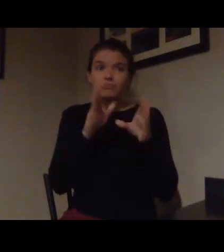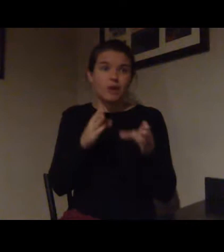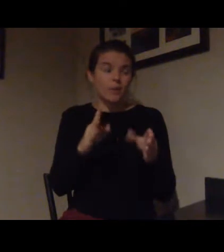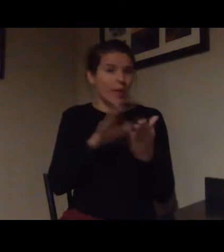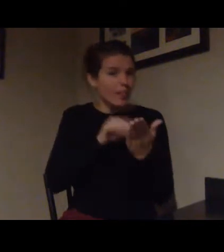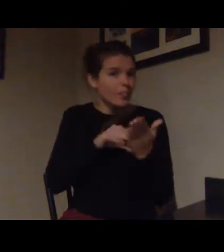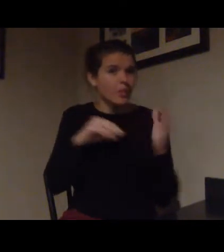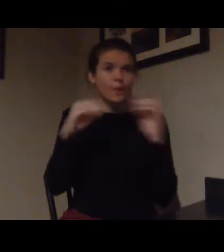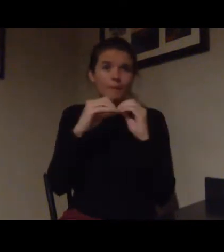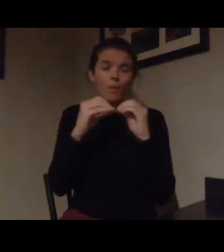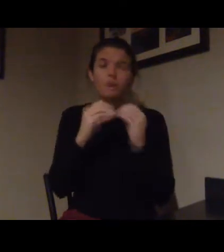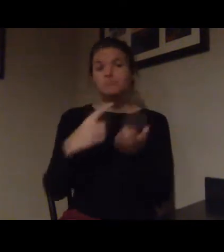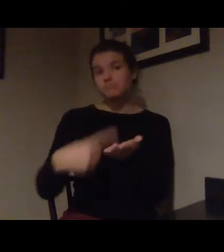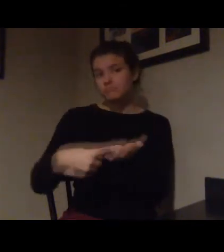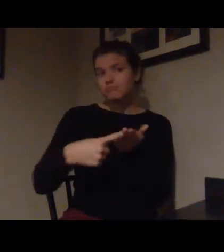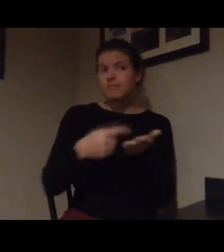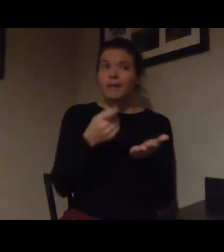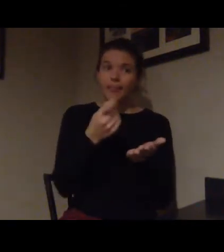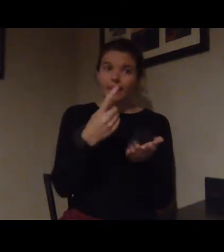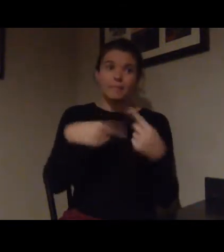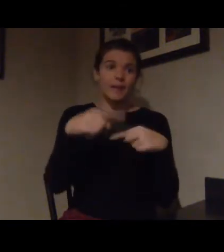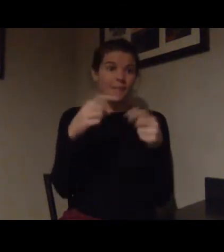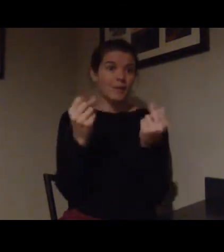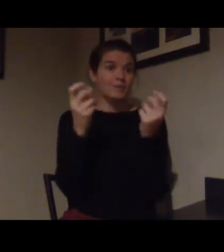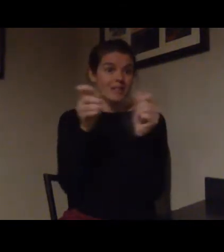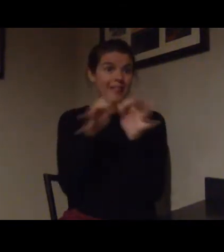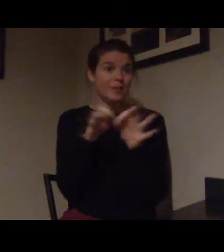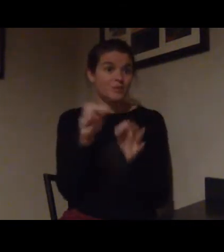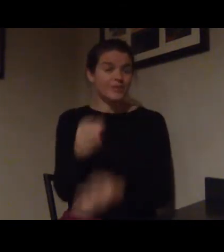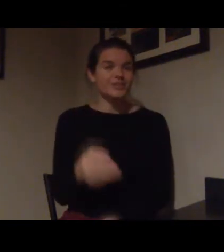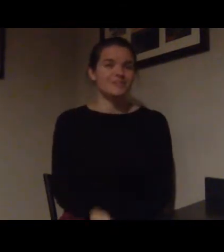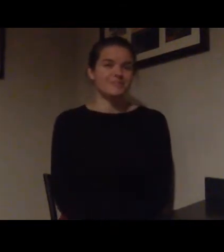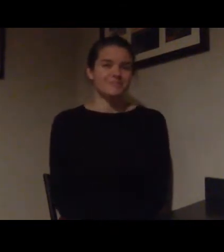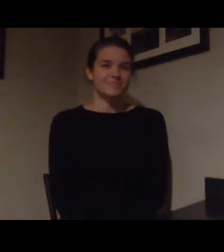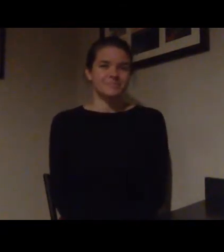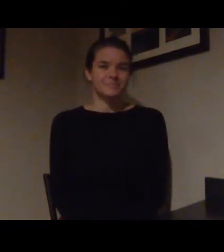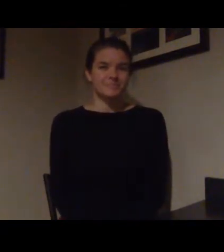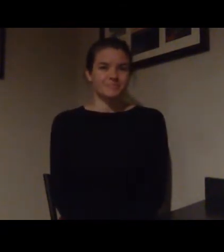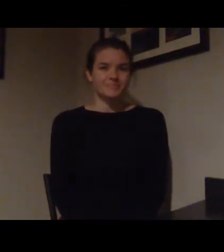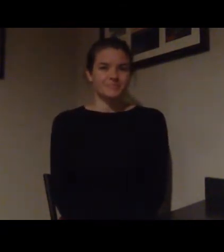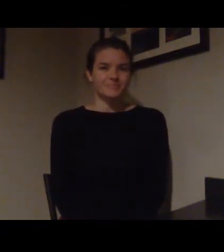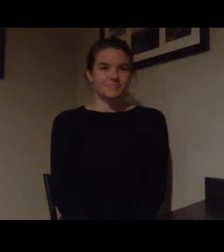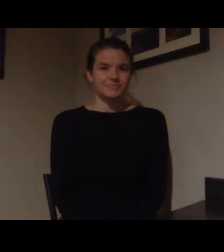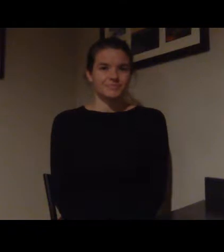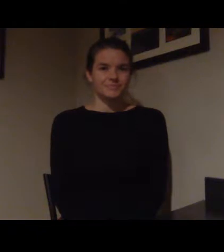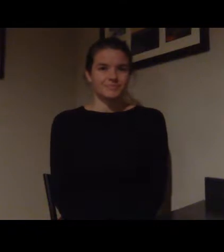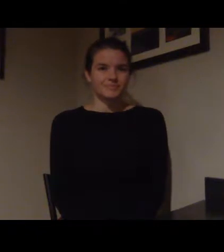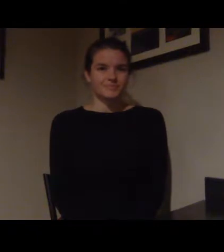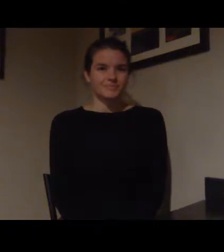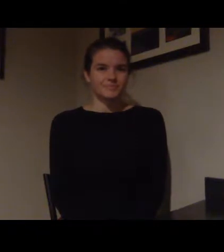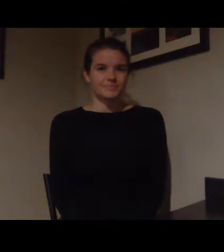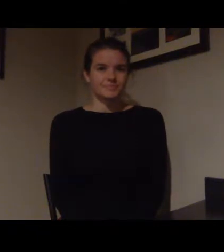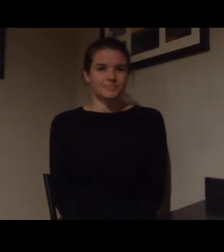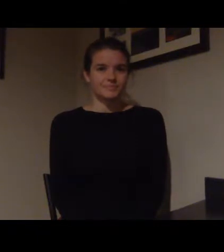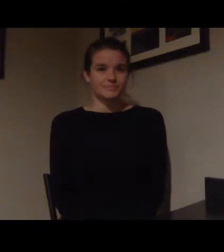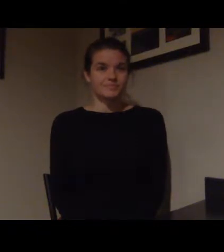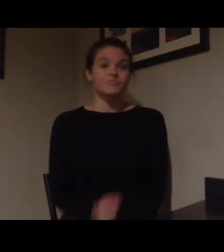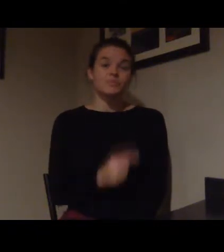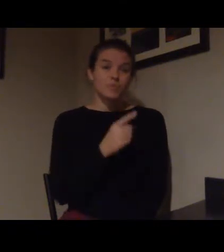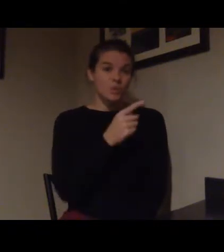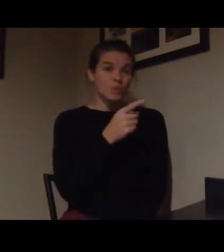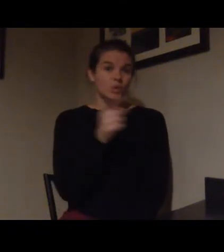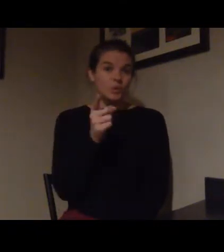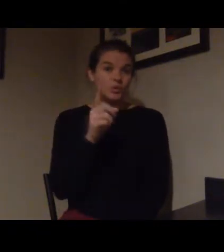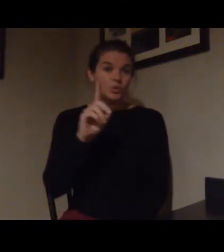little bit about sign language there. You do become a member